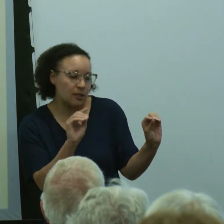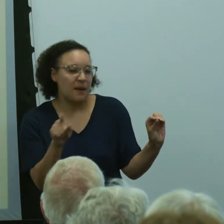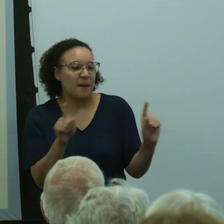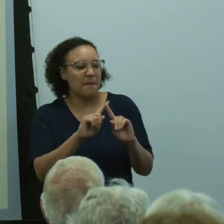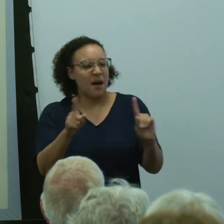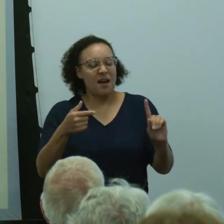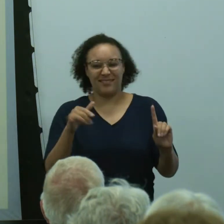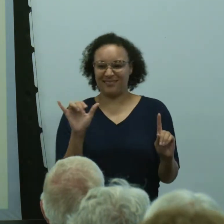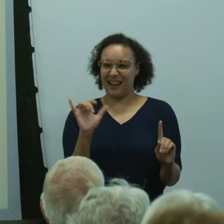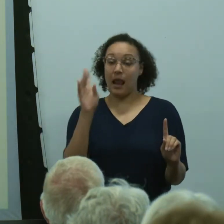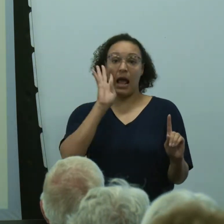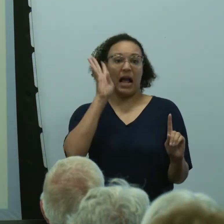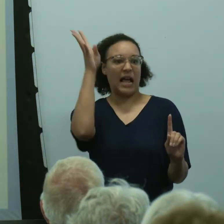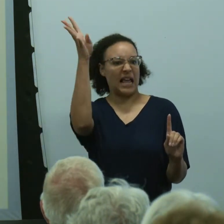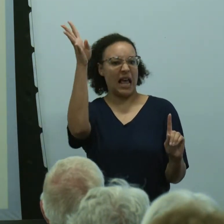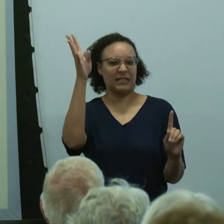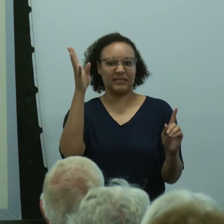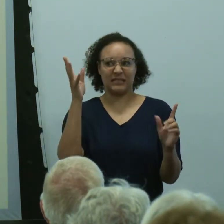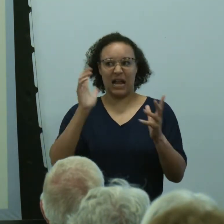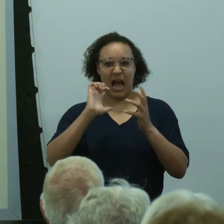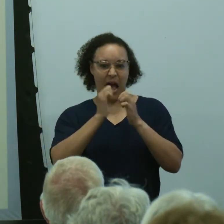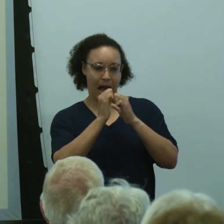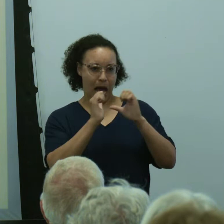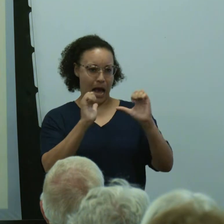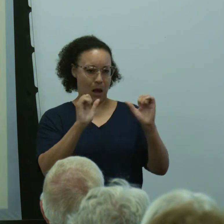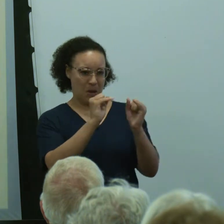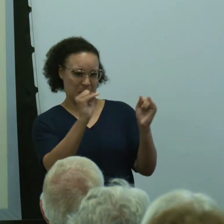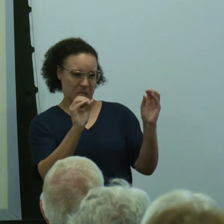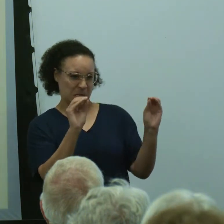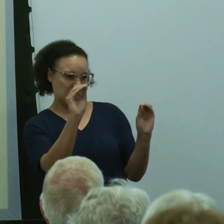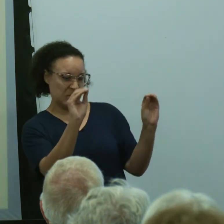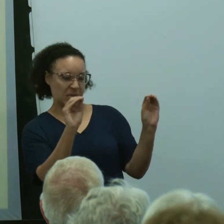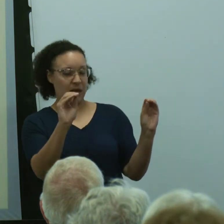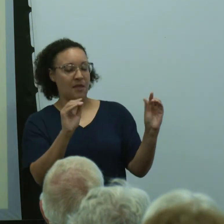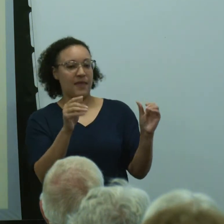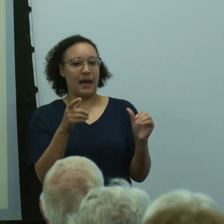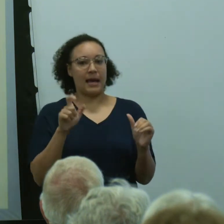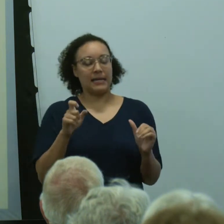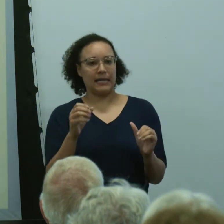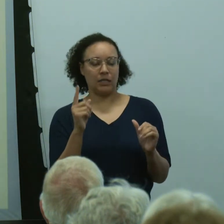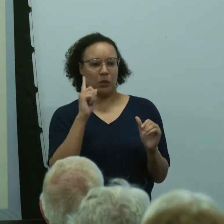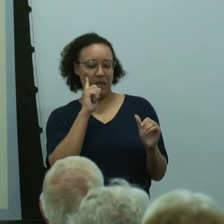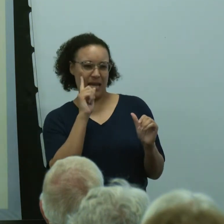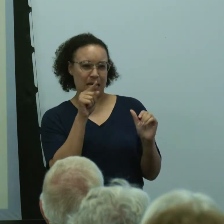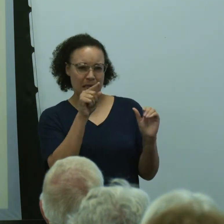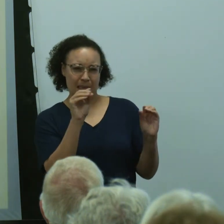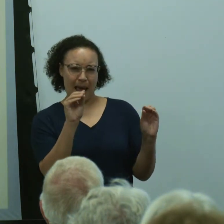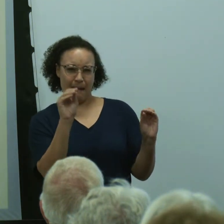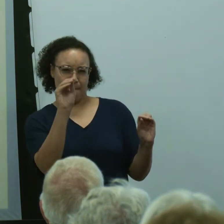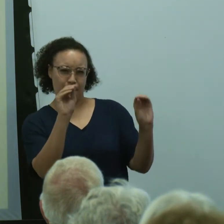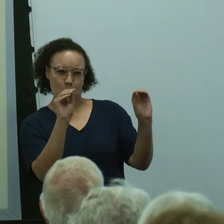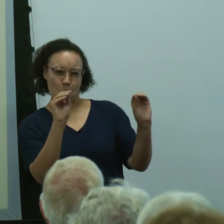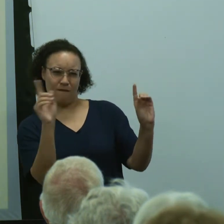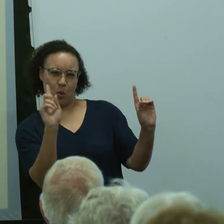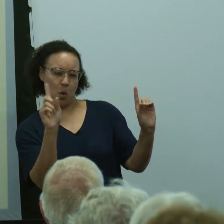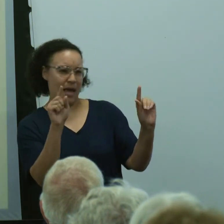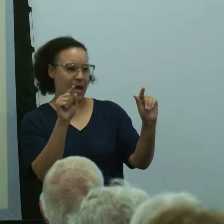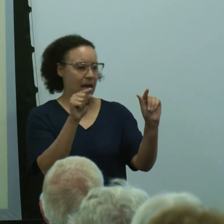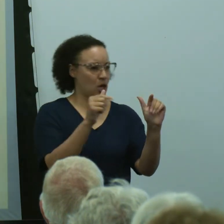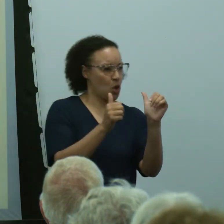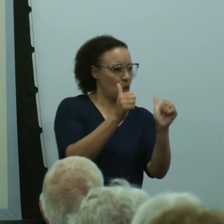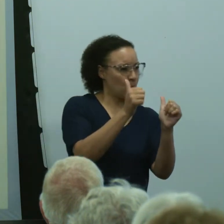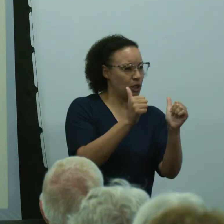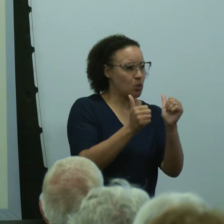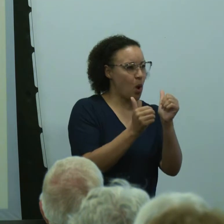game, because you sort of had to guess which precincts to move around and who had more voters